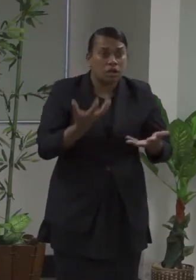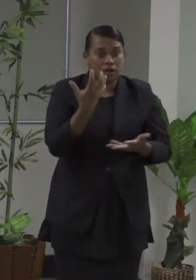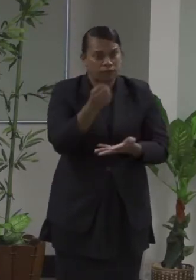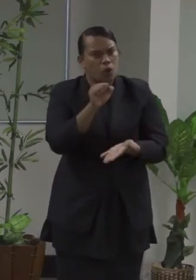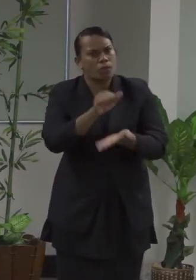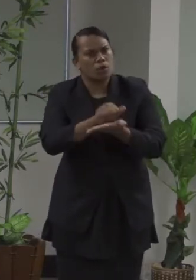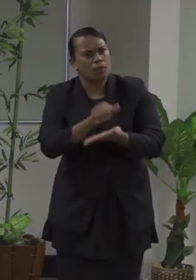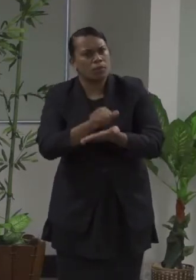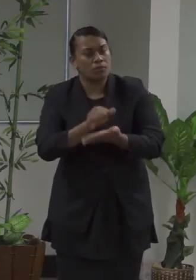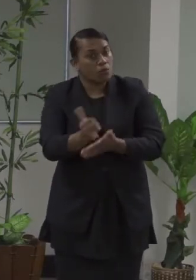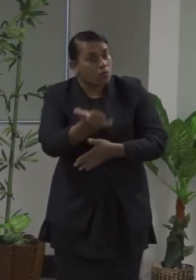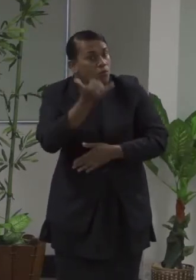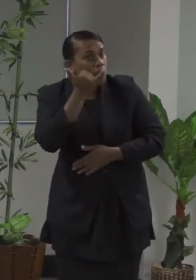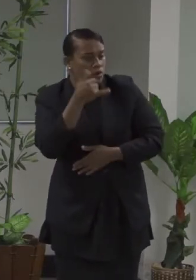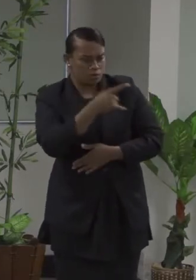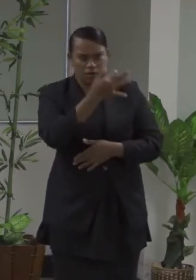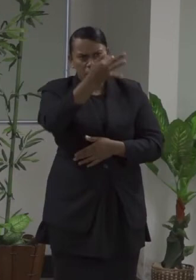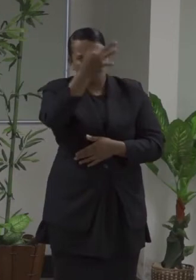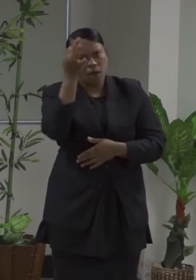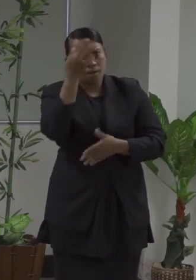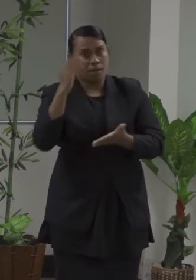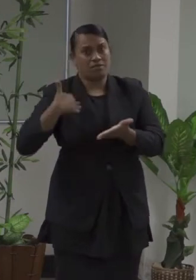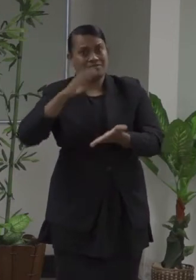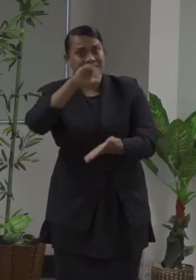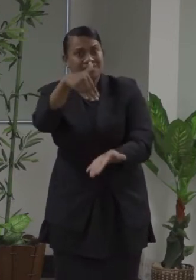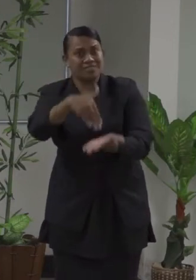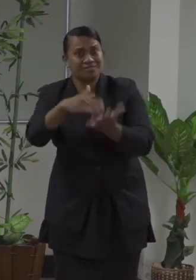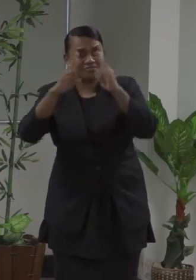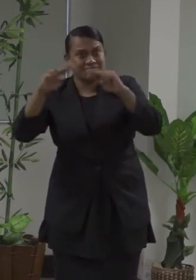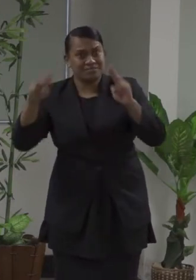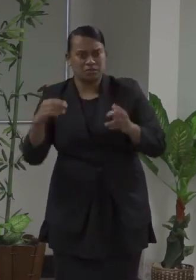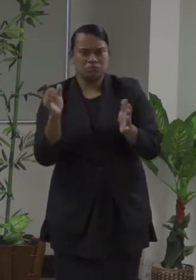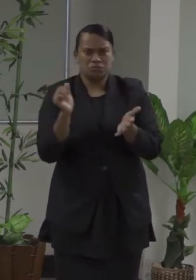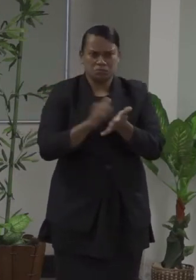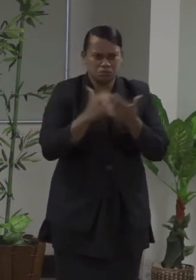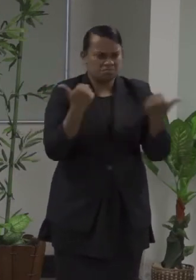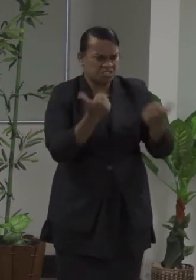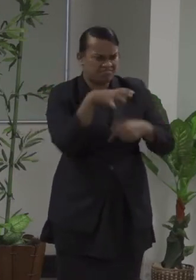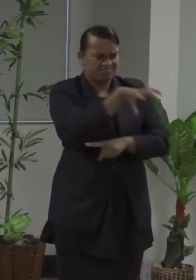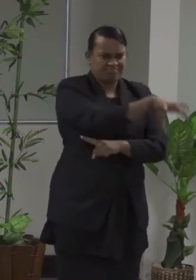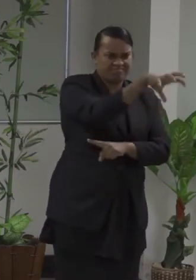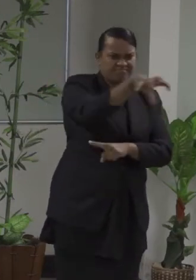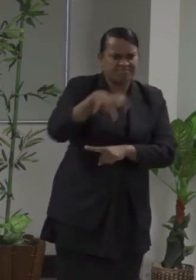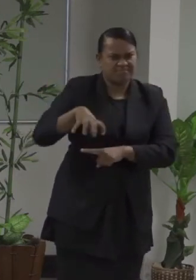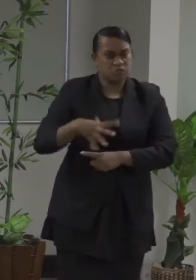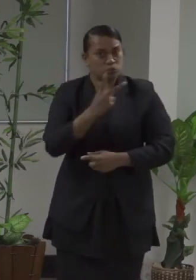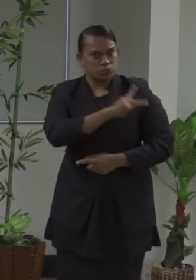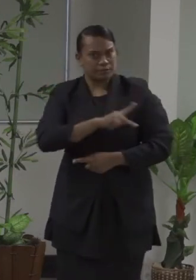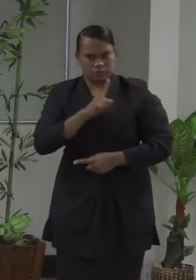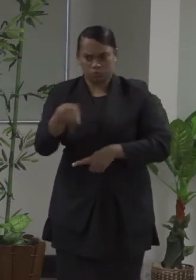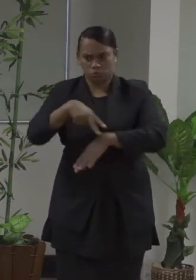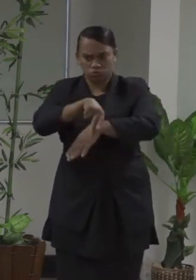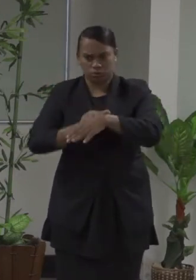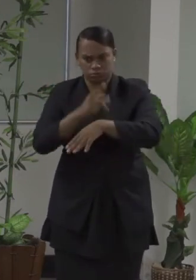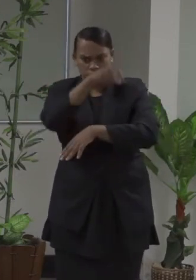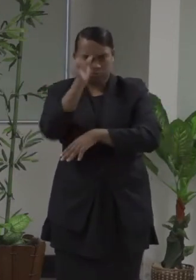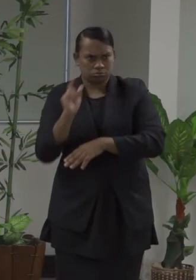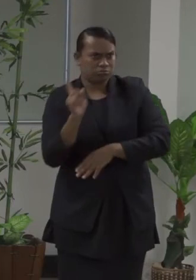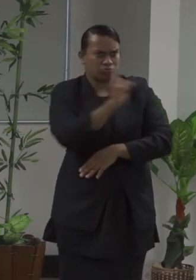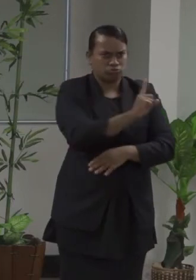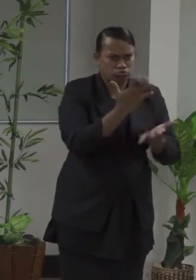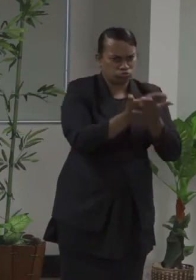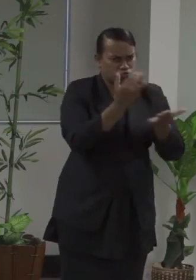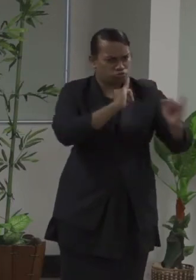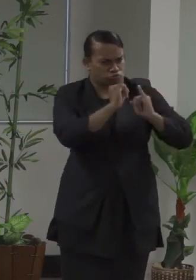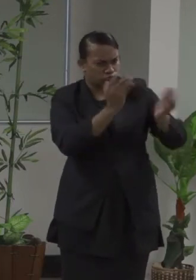fever clinics. There'll be a lot of presence of health workers in the community, interviewing, assessing, talking to